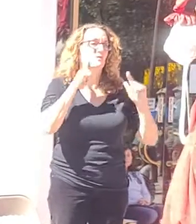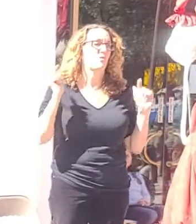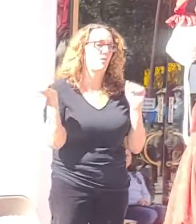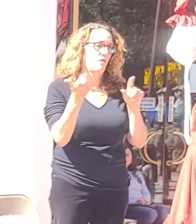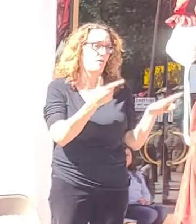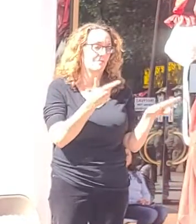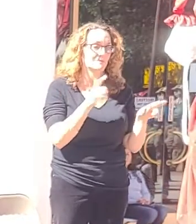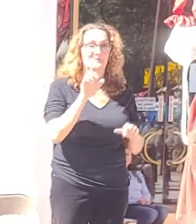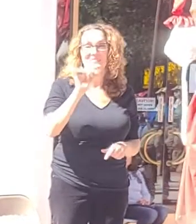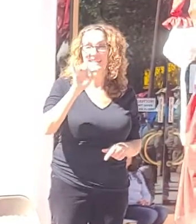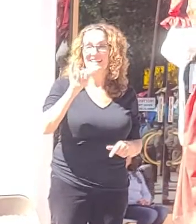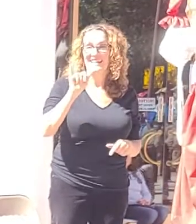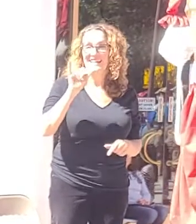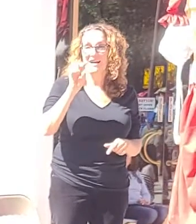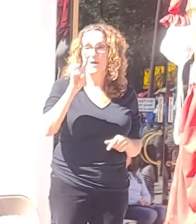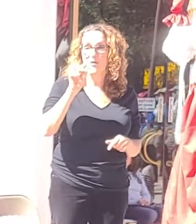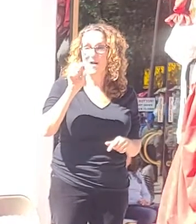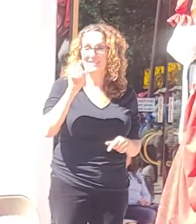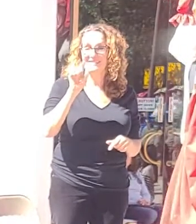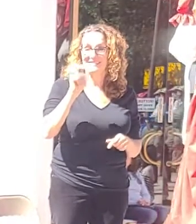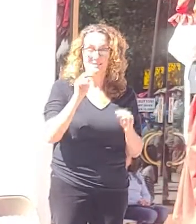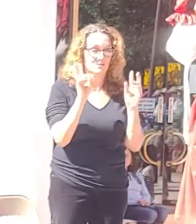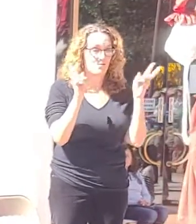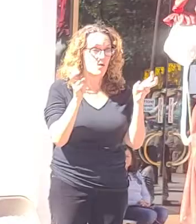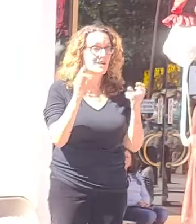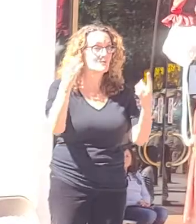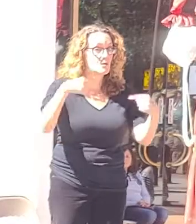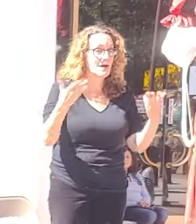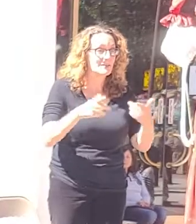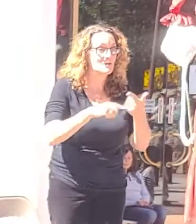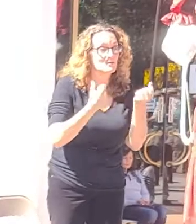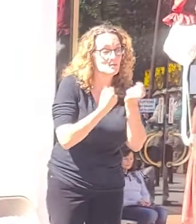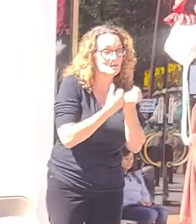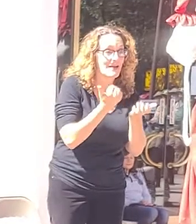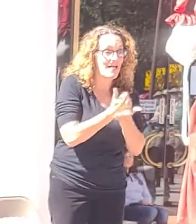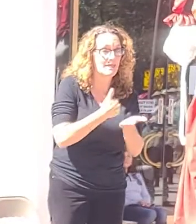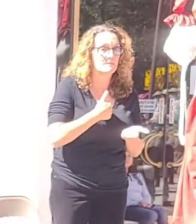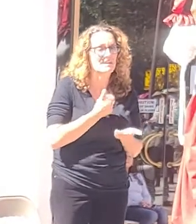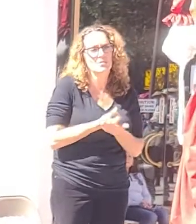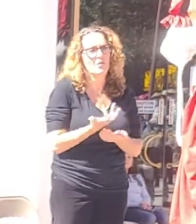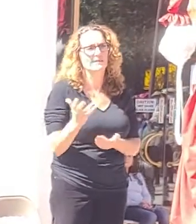quote by Lila Watson. If you come here to help me, you